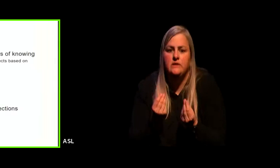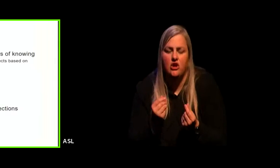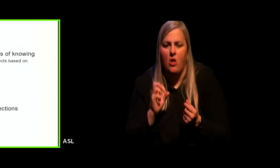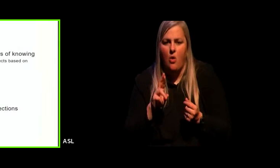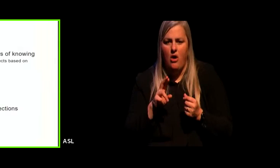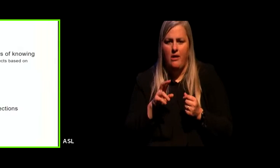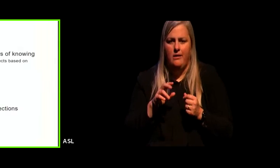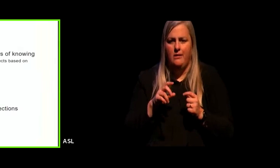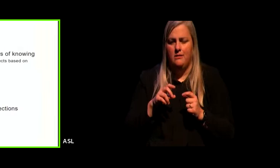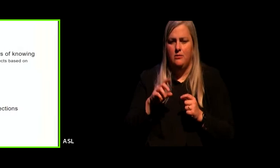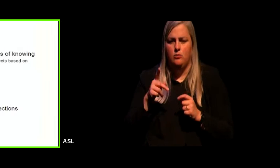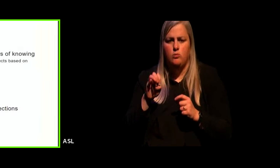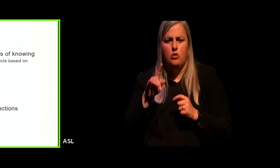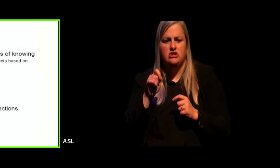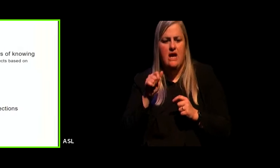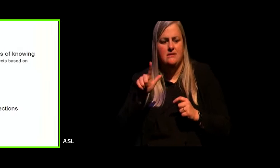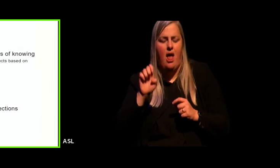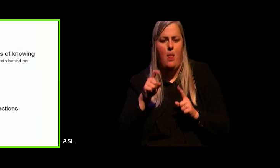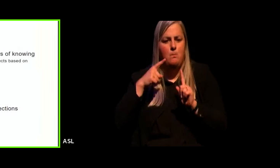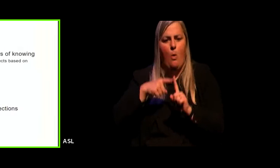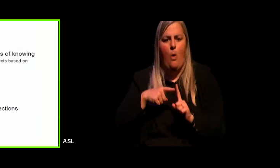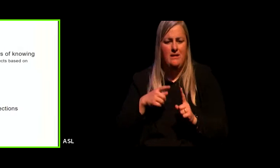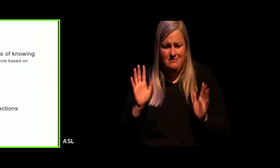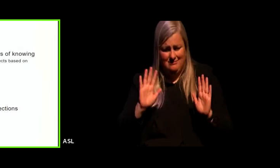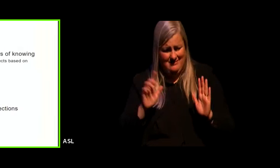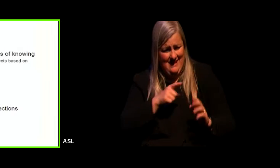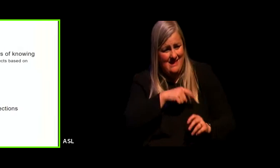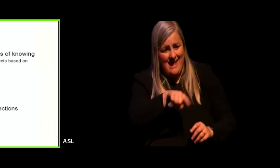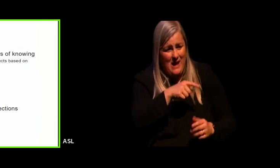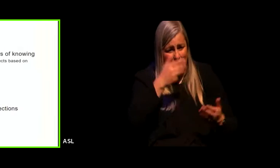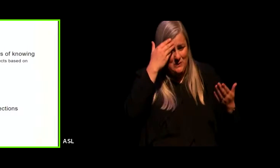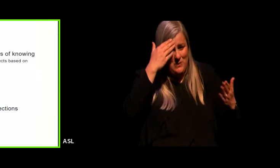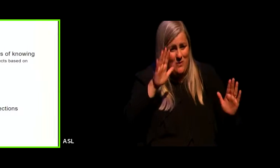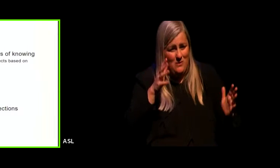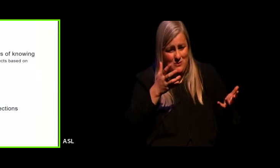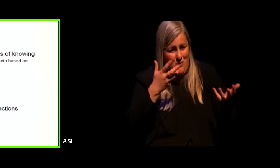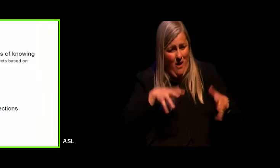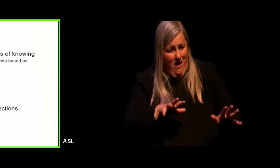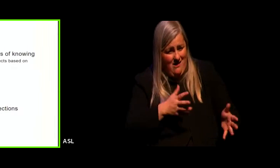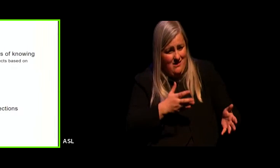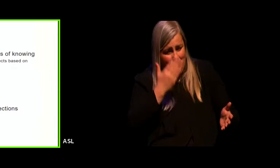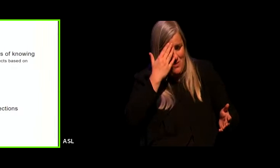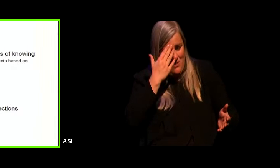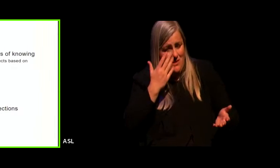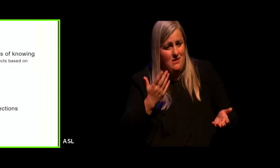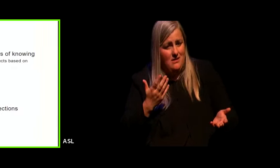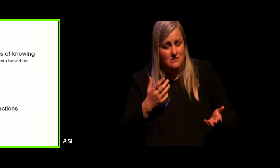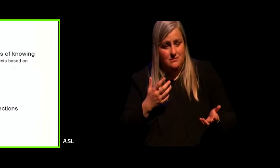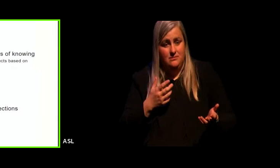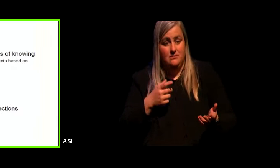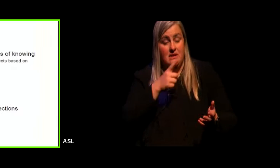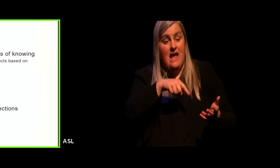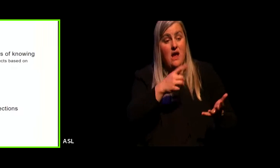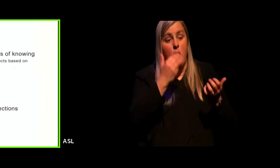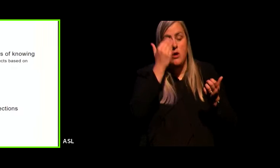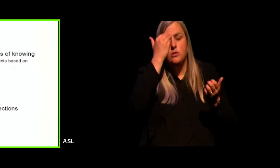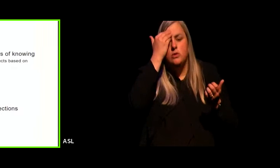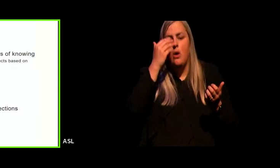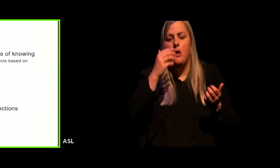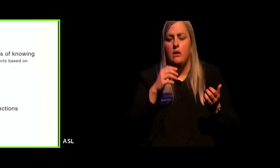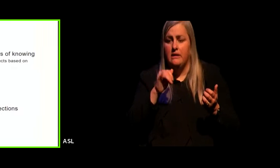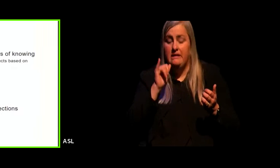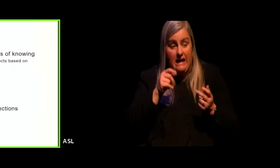point is it, Avonlea, or is it, that's not what they want to know. They want to know if it's from a place where their relatives were.